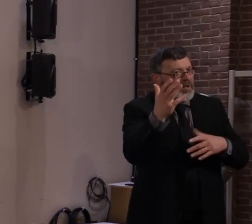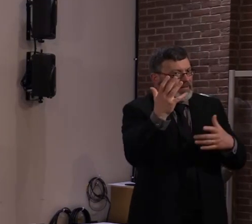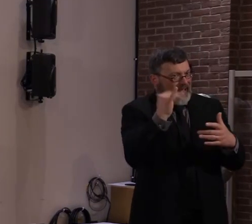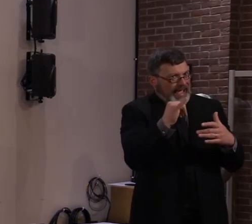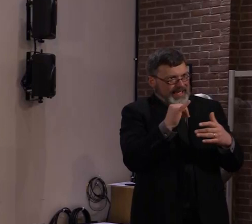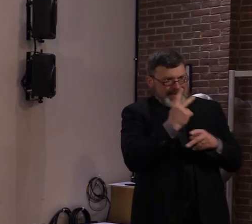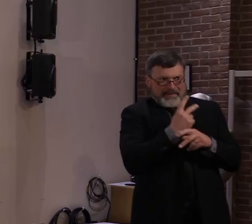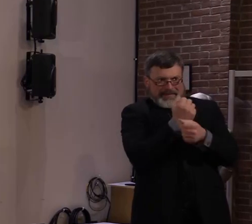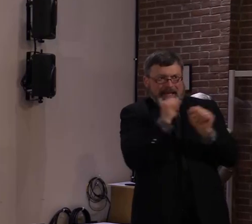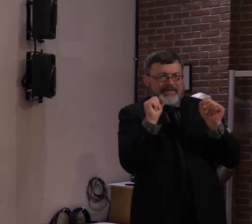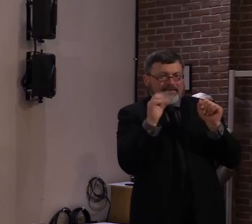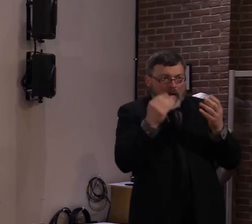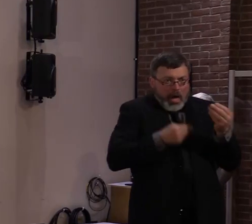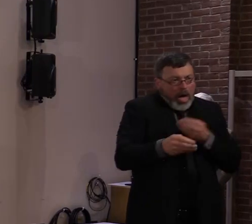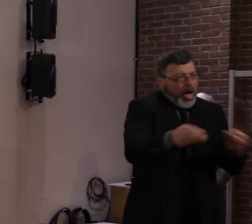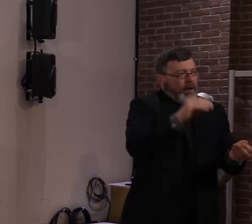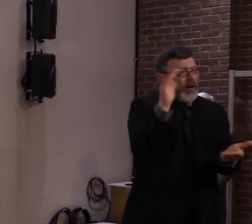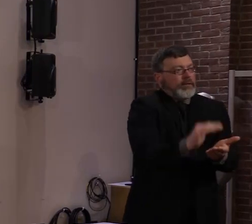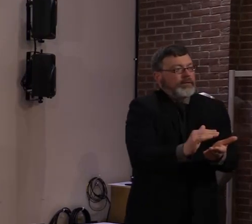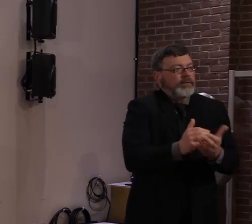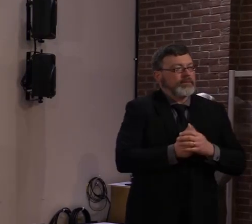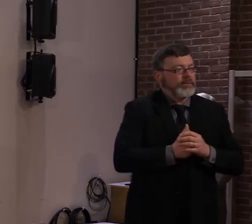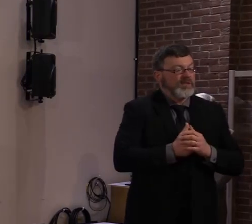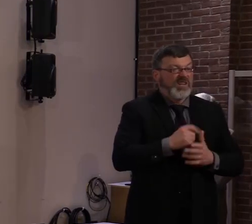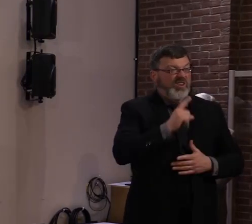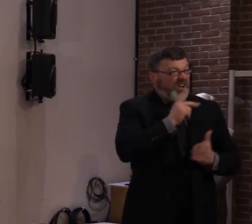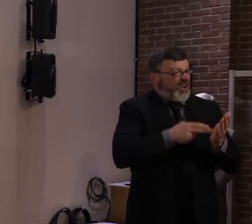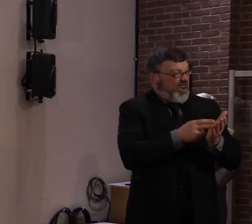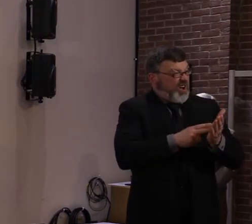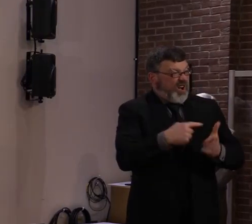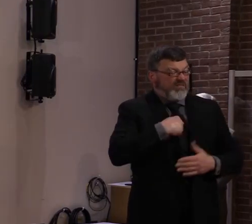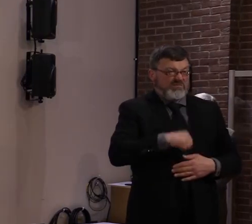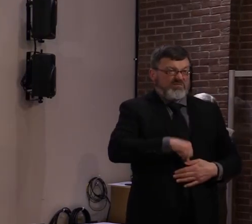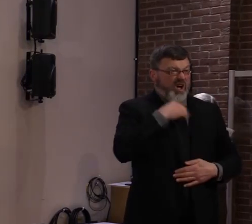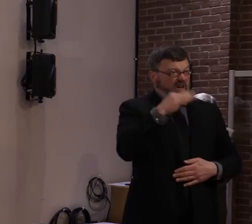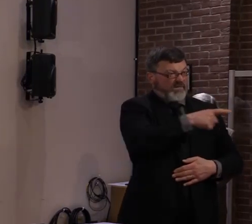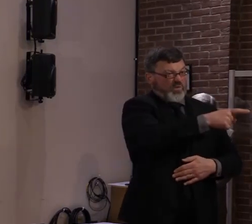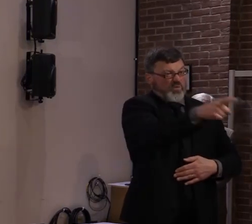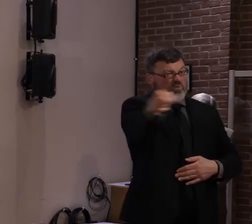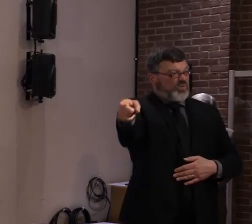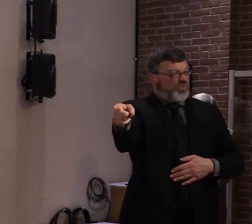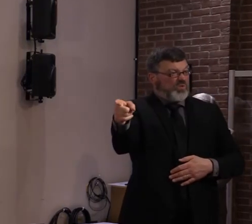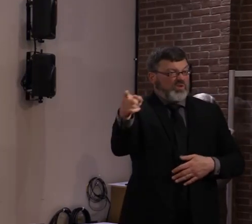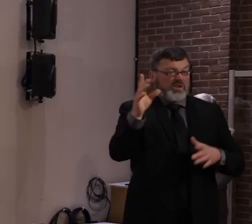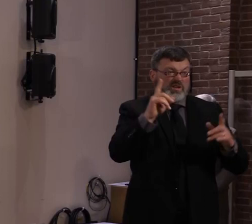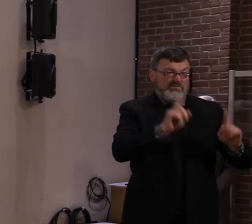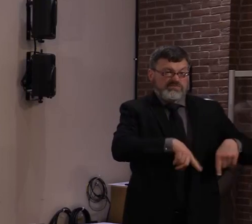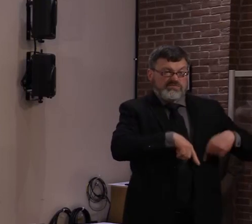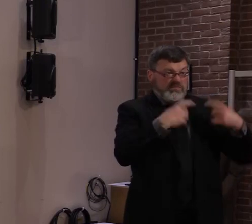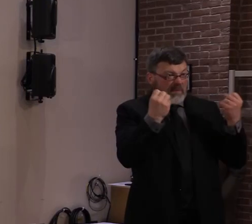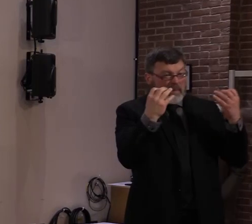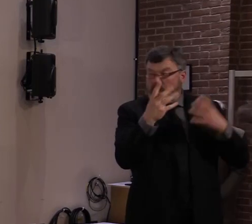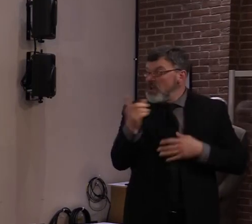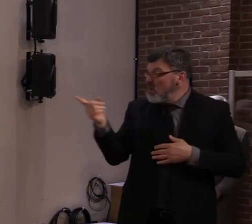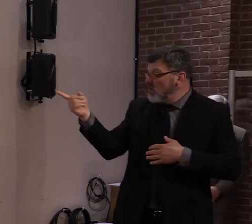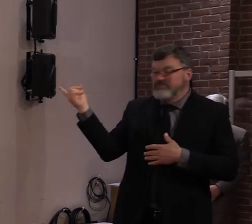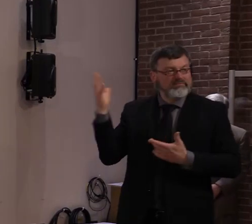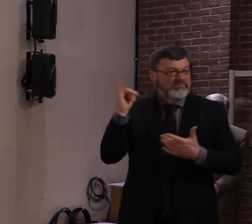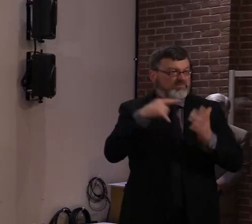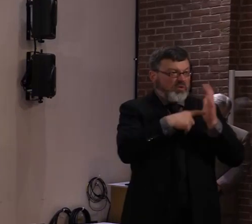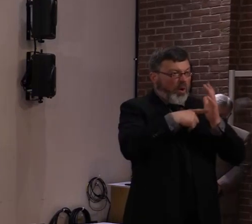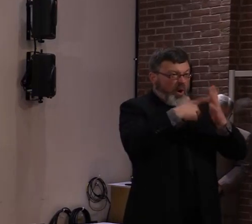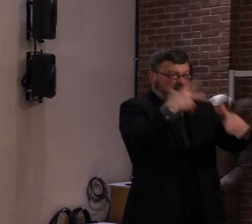in getting Vermonters vaccinated, and we will continue to work to overcome any potential barriers for those who are not yet